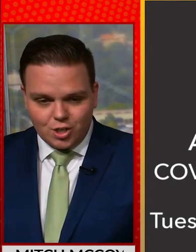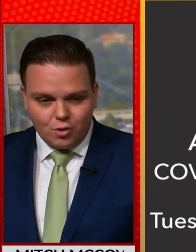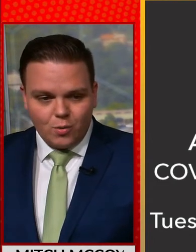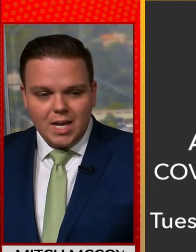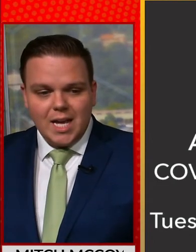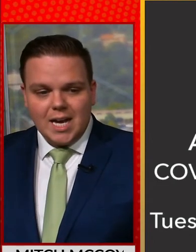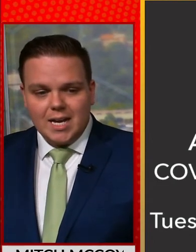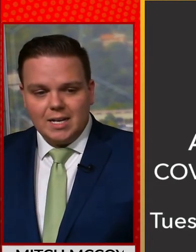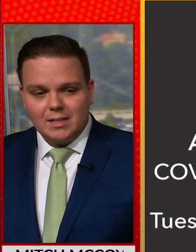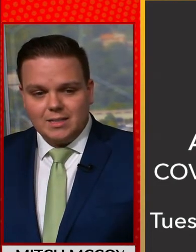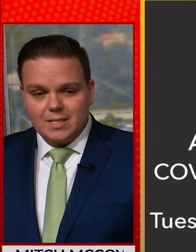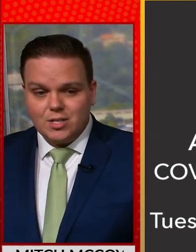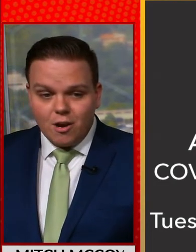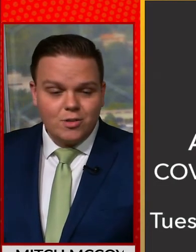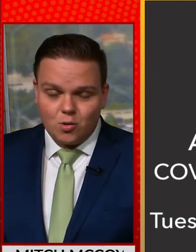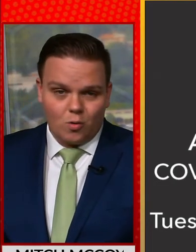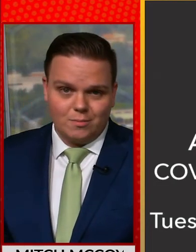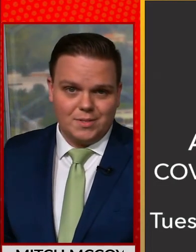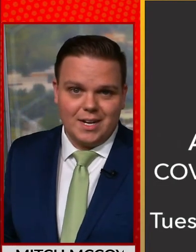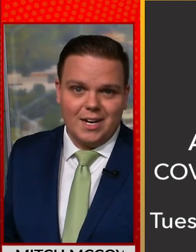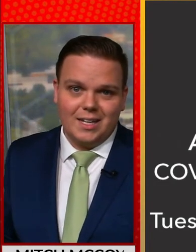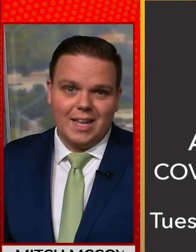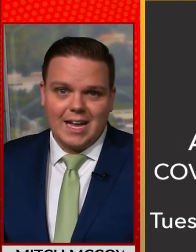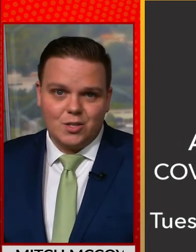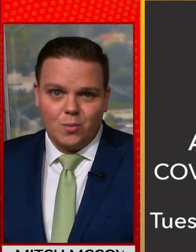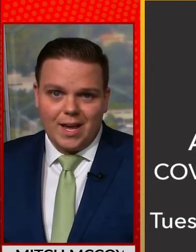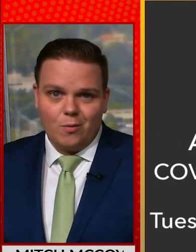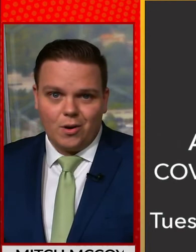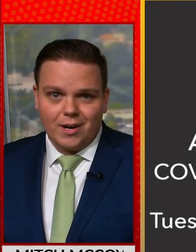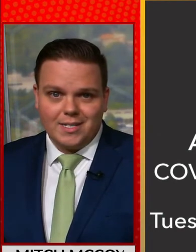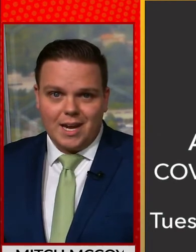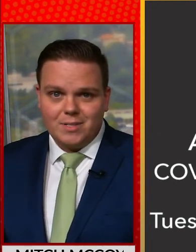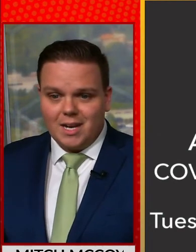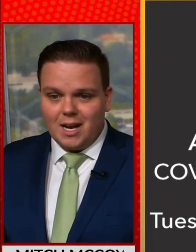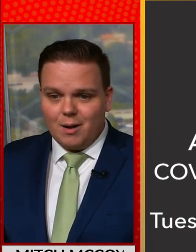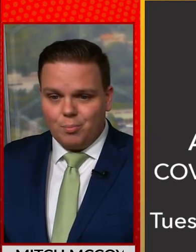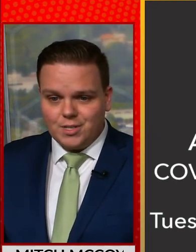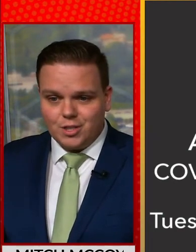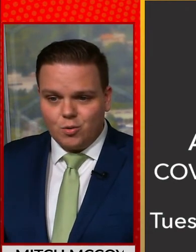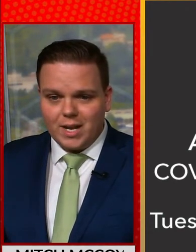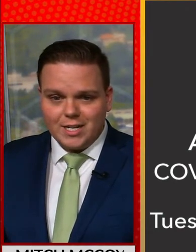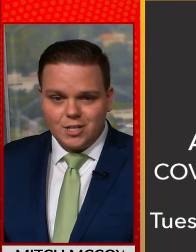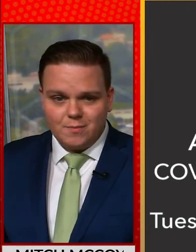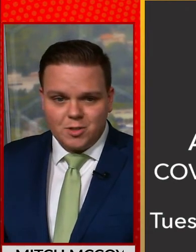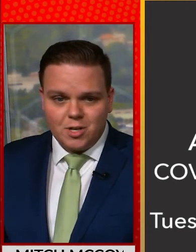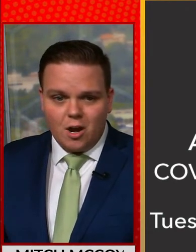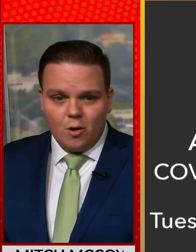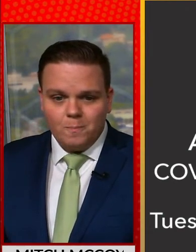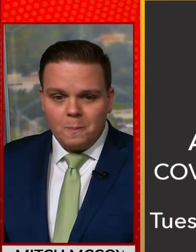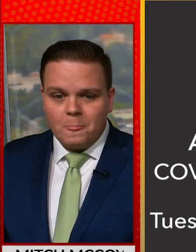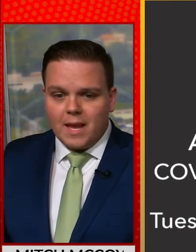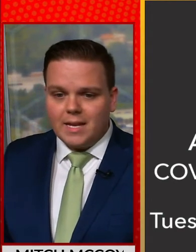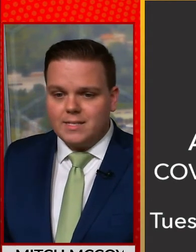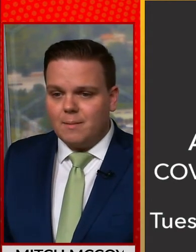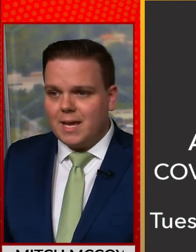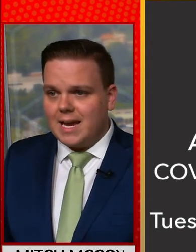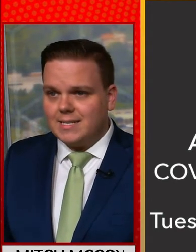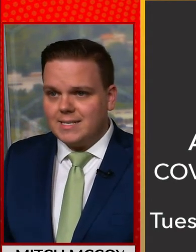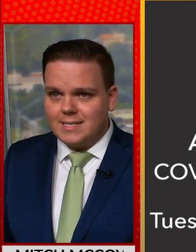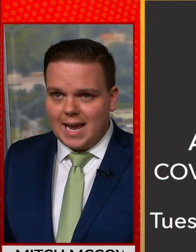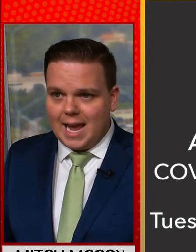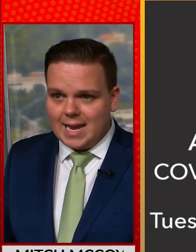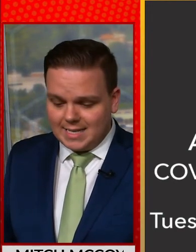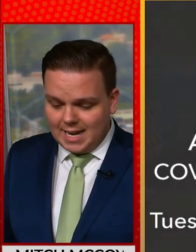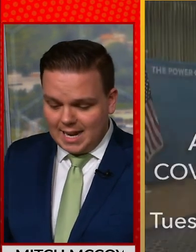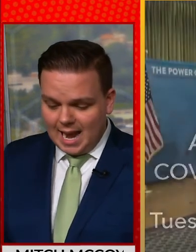but two snowstorms last week, where it dumped upwards to 20 inches of snow in some